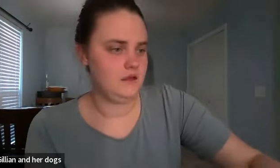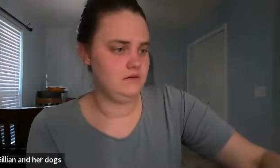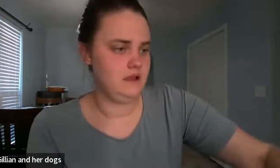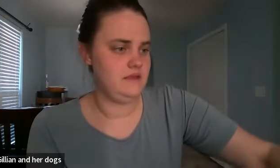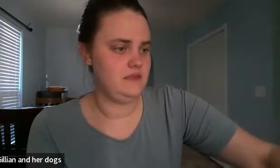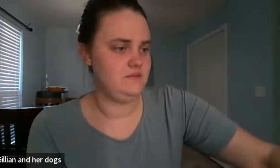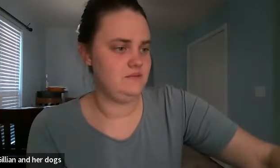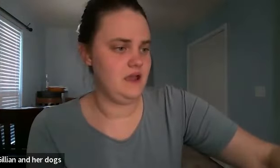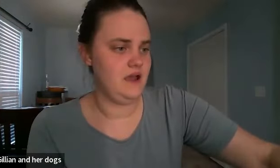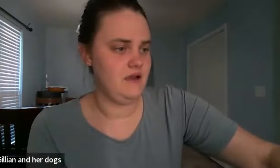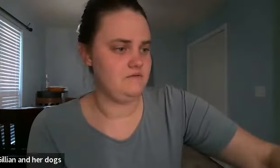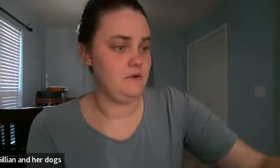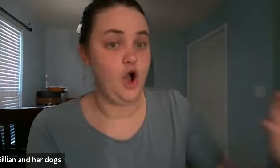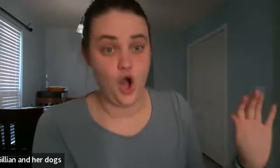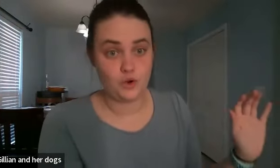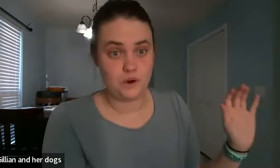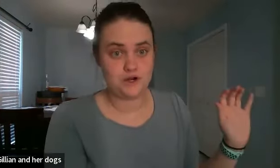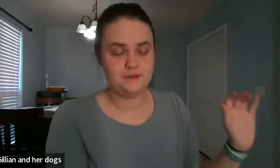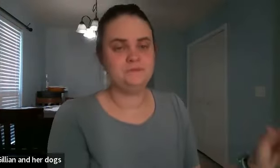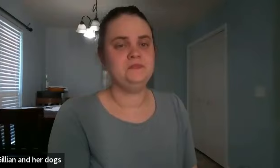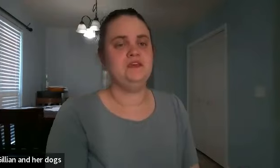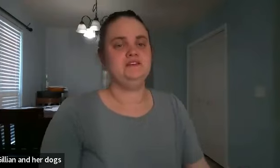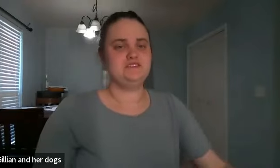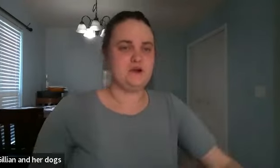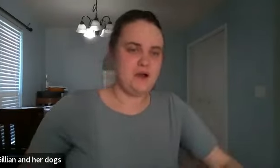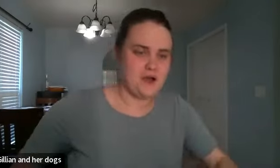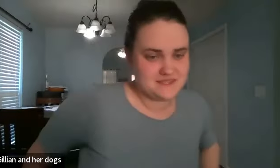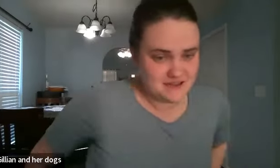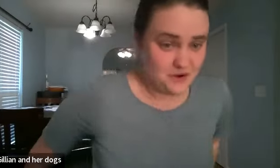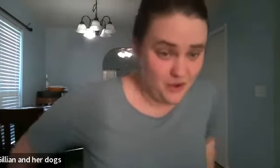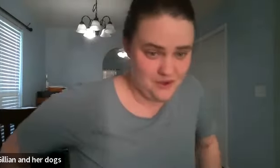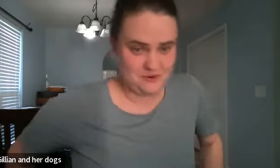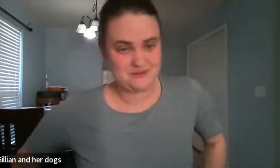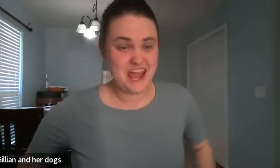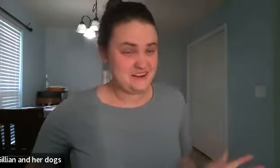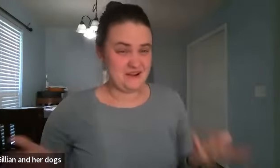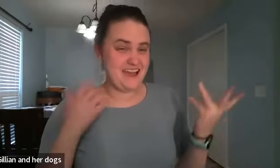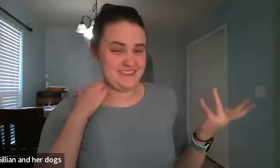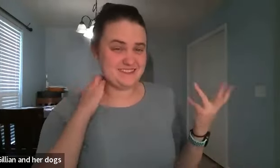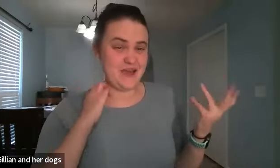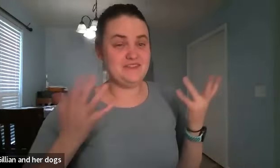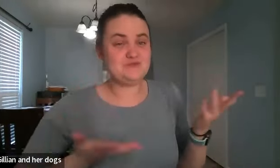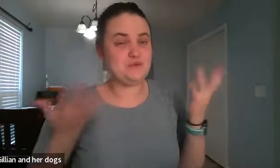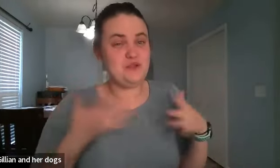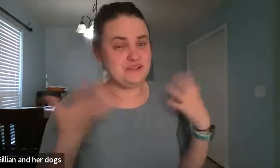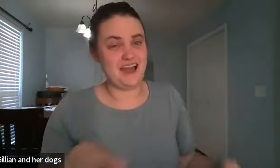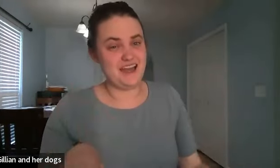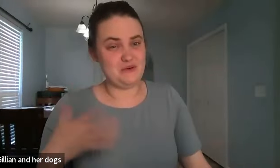All right. And then we have awkward. So the sign for awkward, which I don't know, I think this was one of the ones I thought was